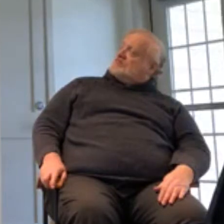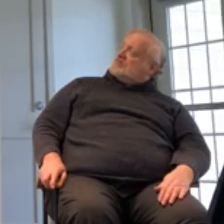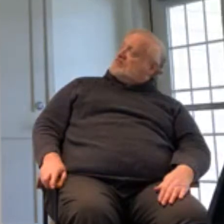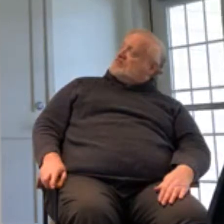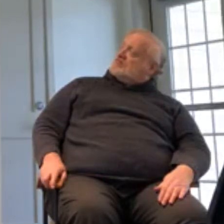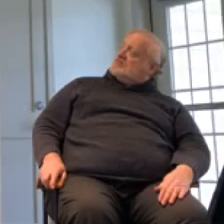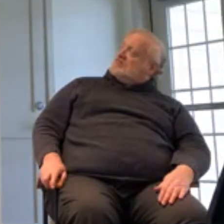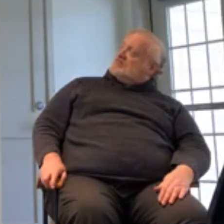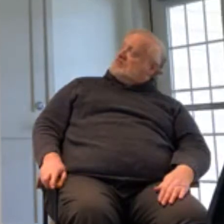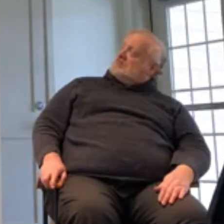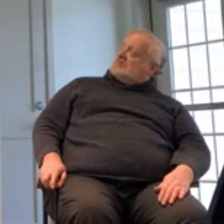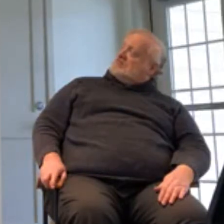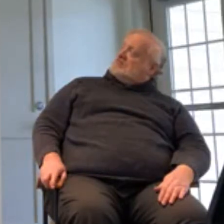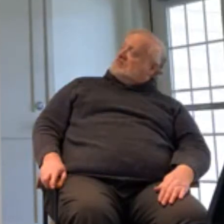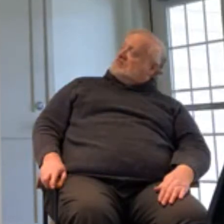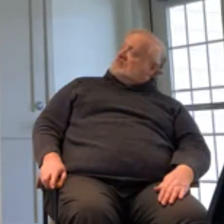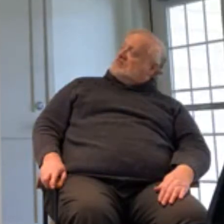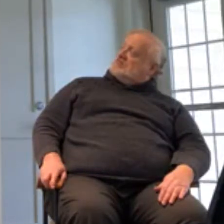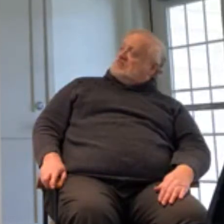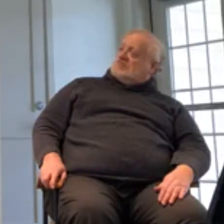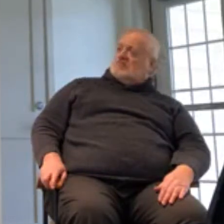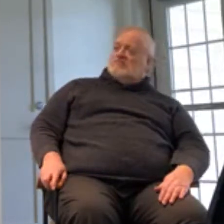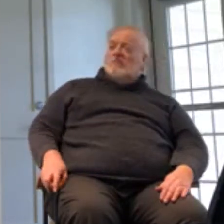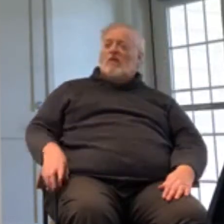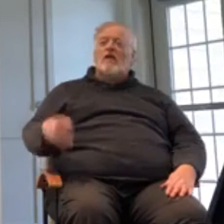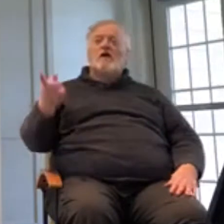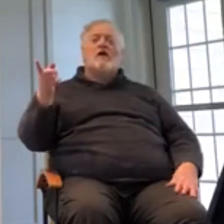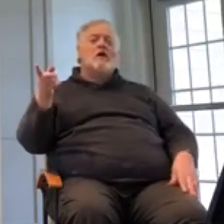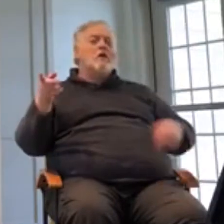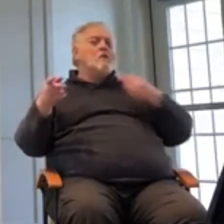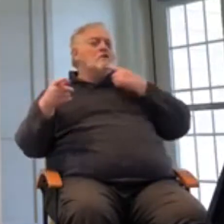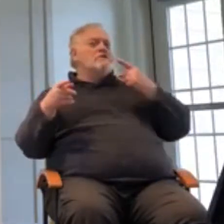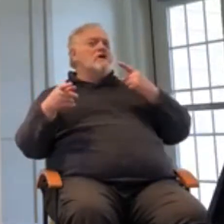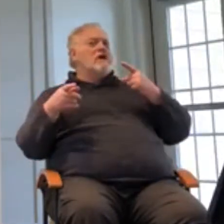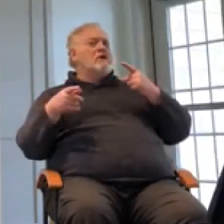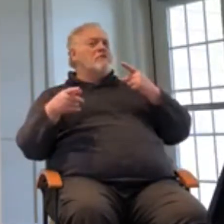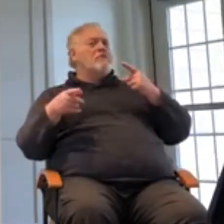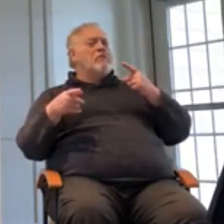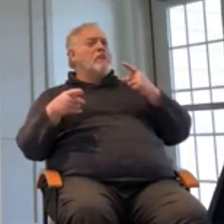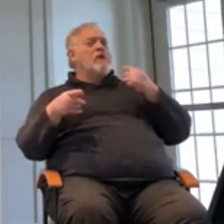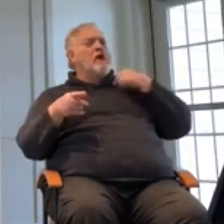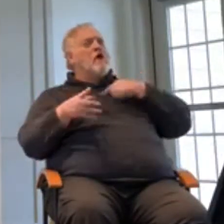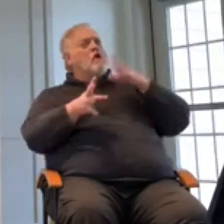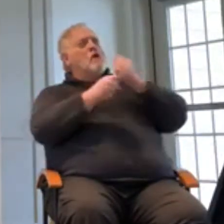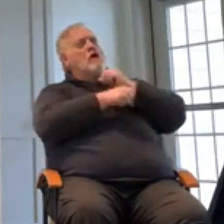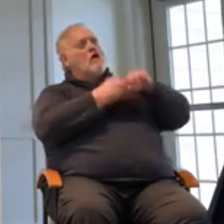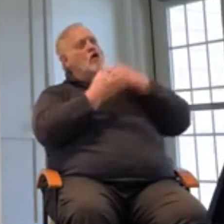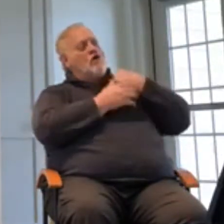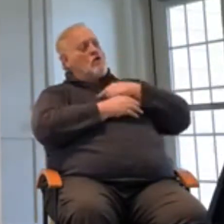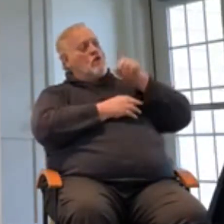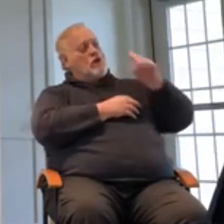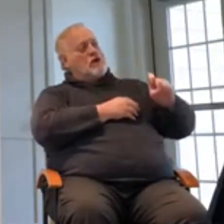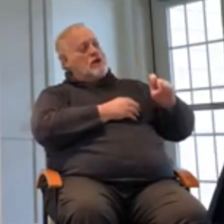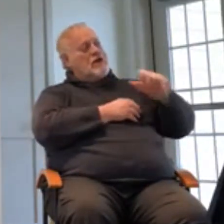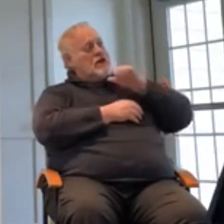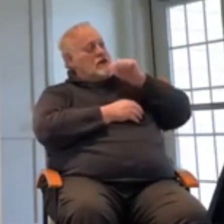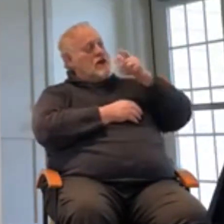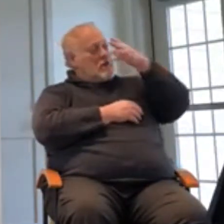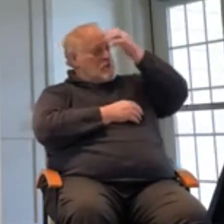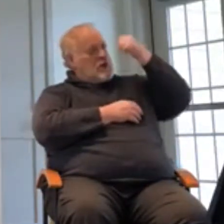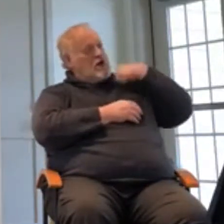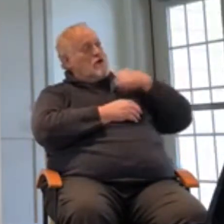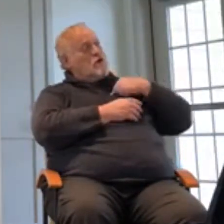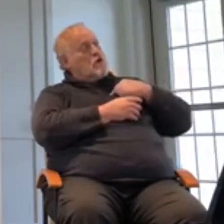Did you get that now? You say, well, there's not a difference. Oh, yes, there is a difference. He doesn't supply our need